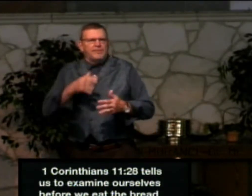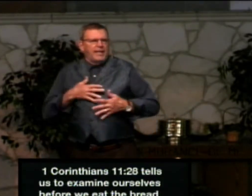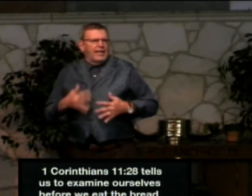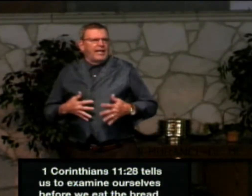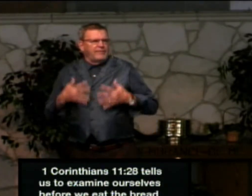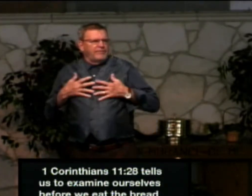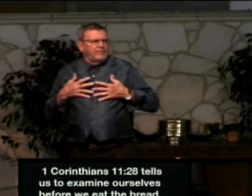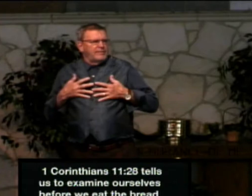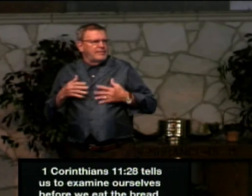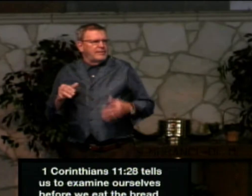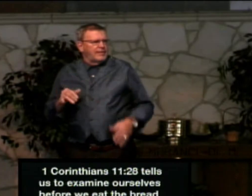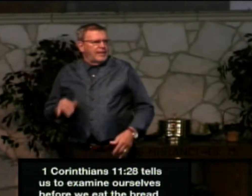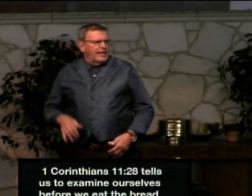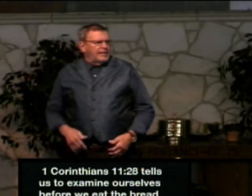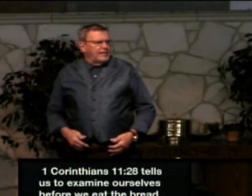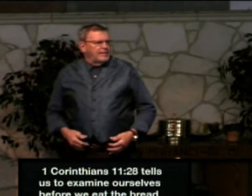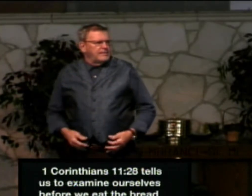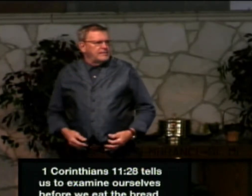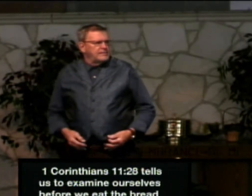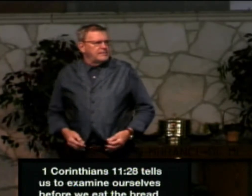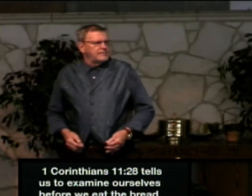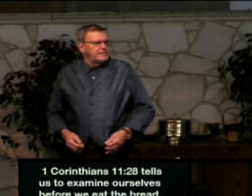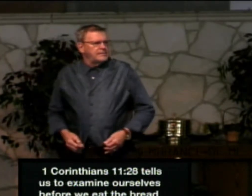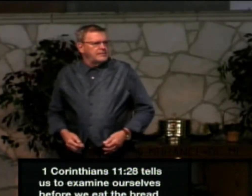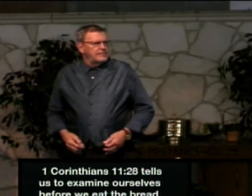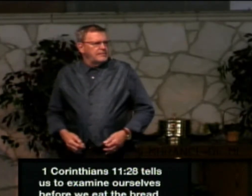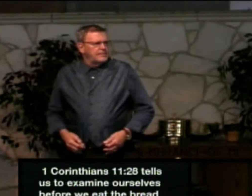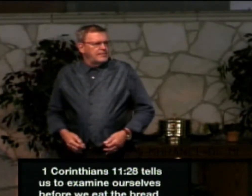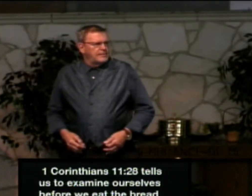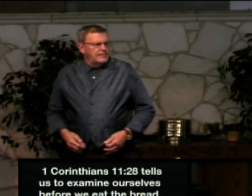What is my life like?